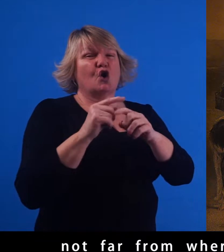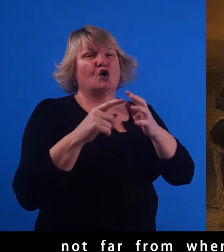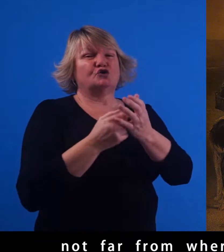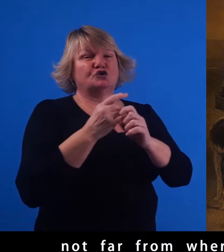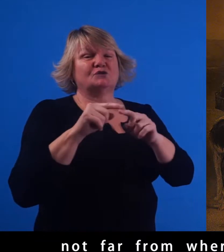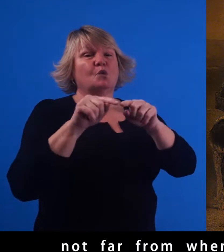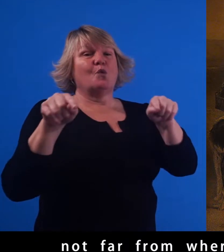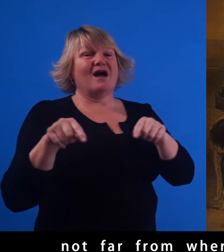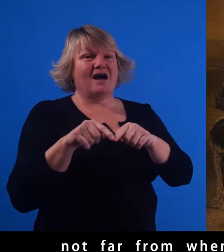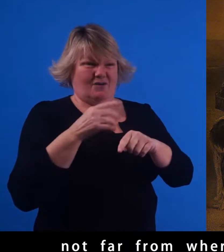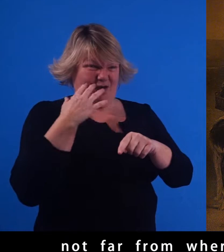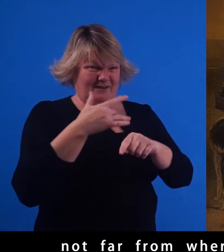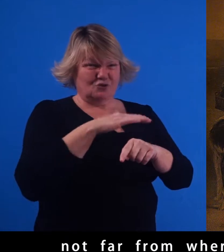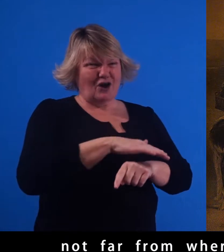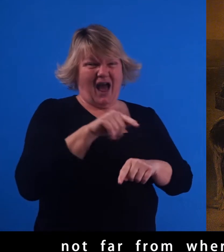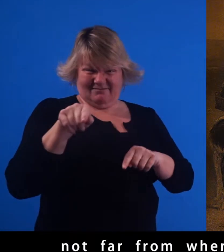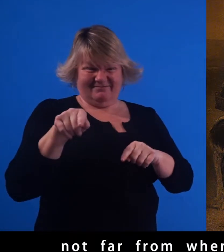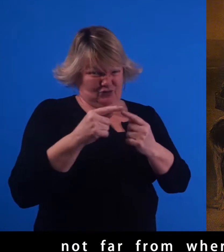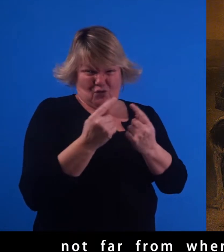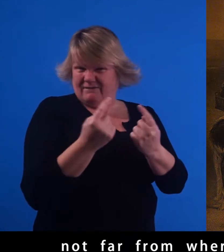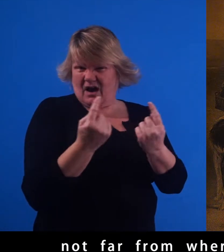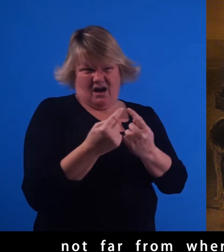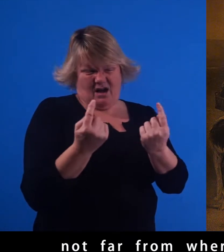George Square when he was a child.